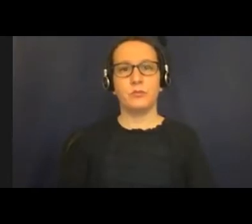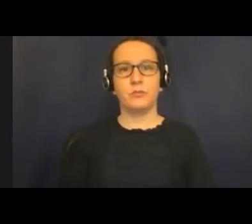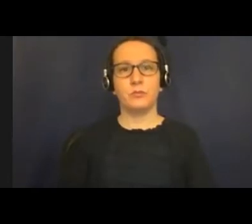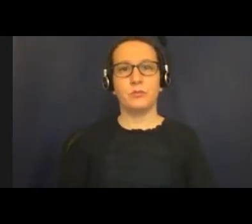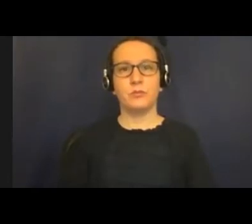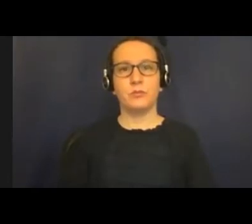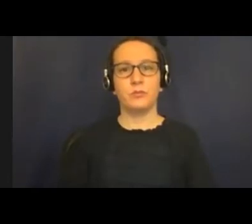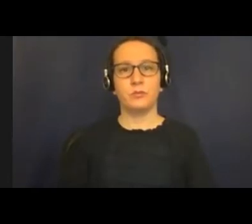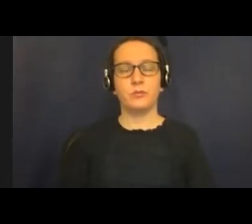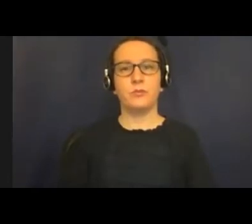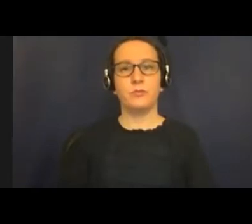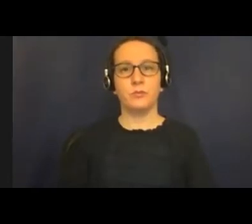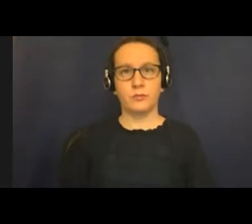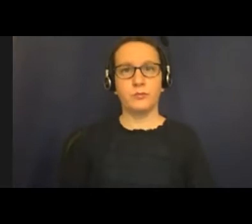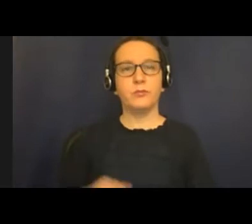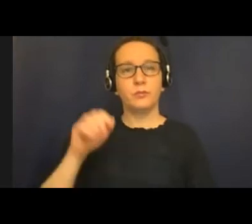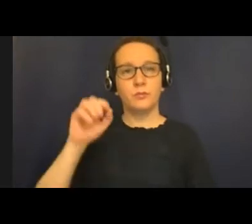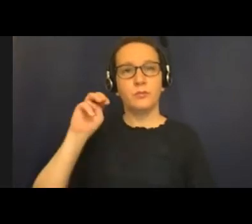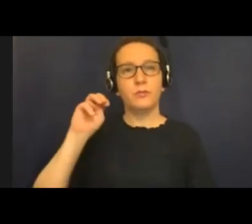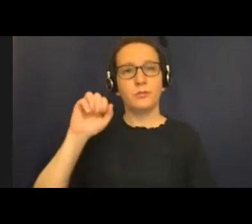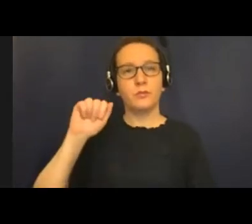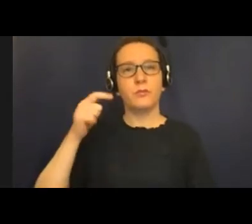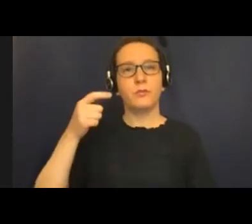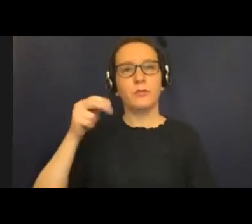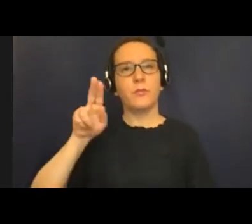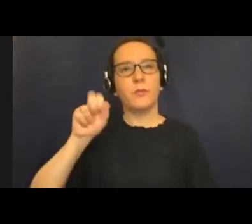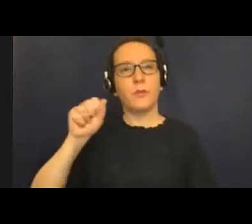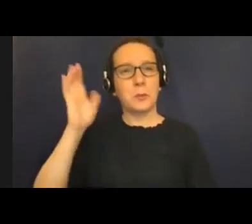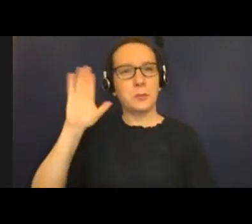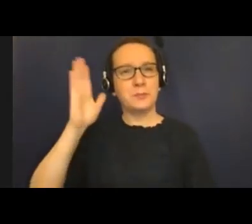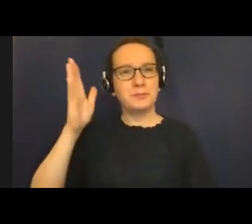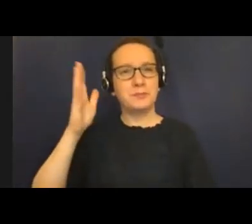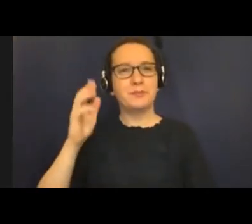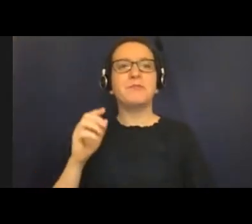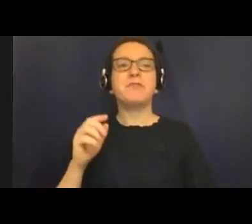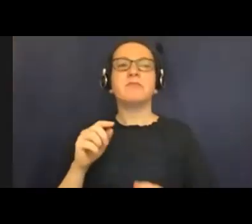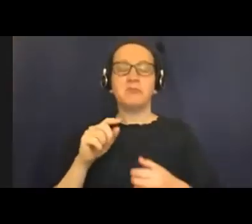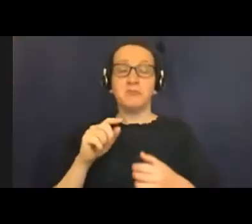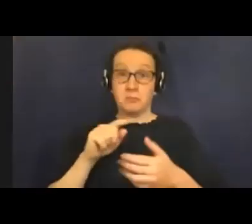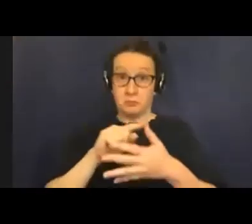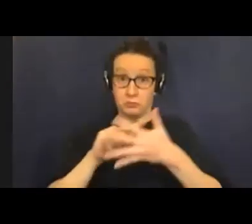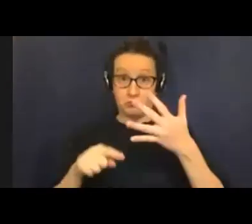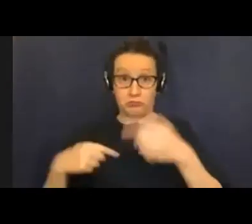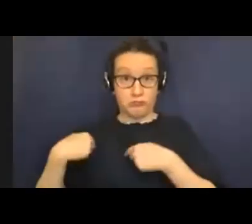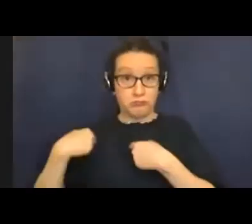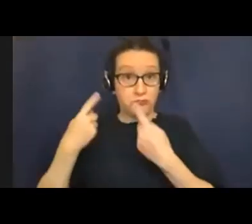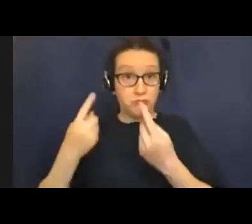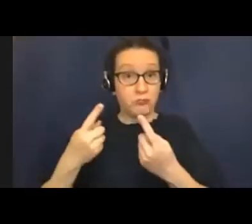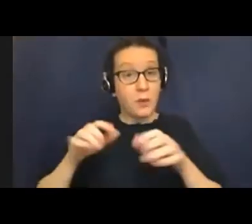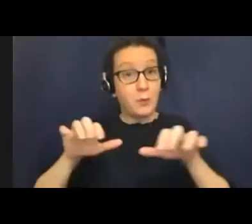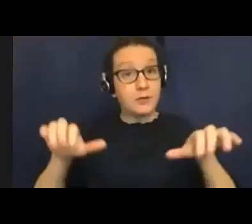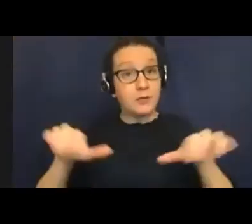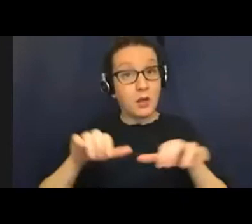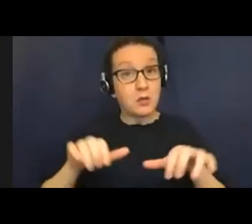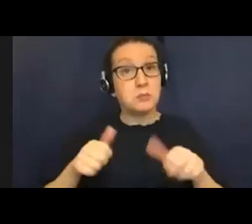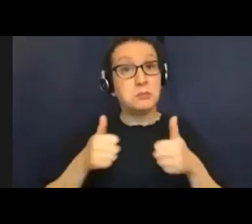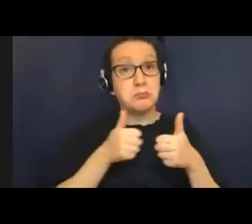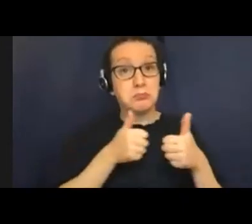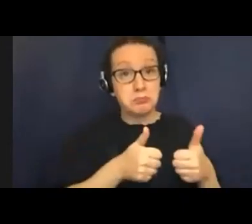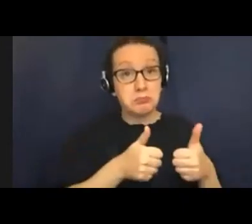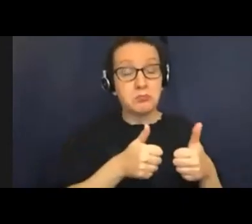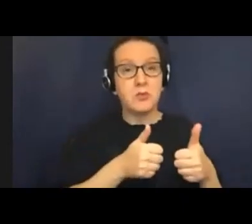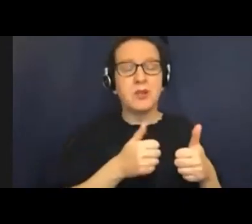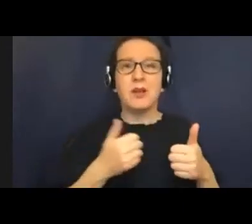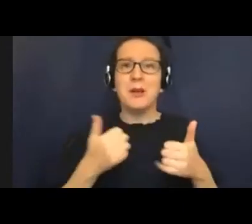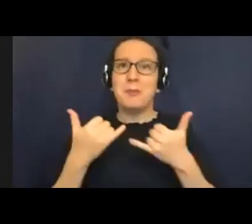So these are examples of things that are being done, what are the challenges that are